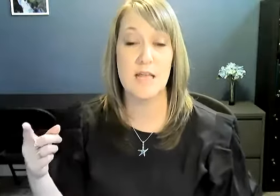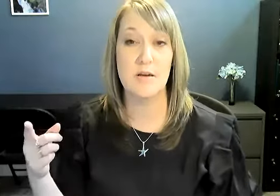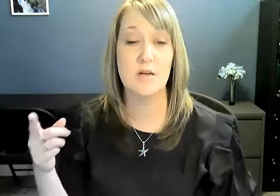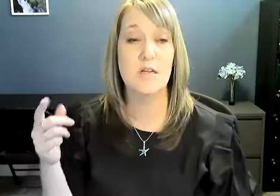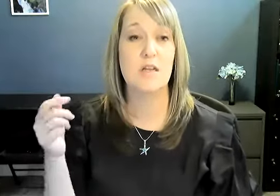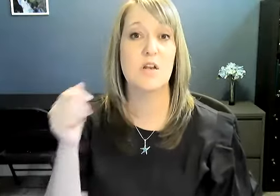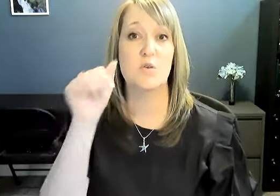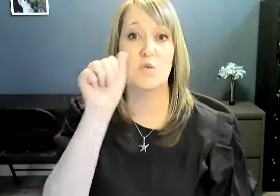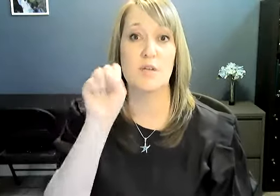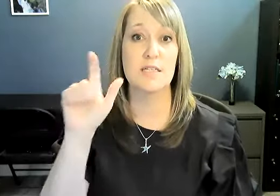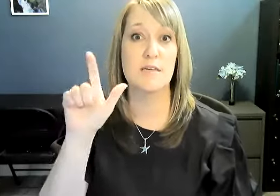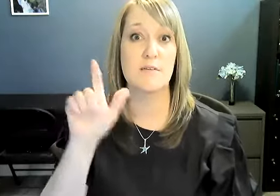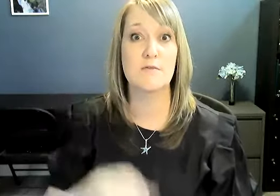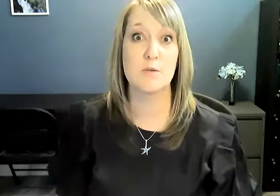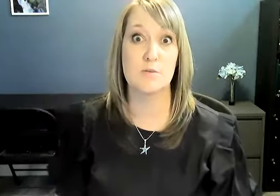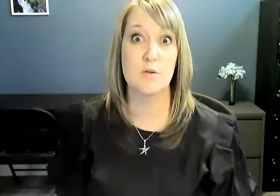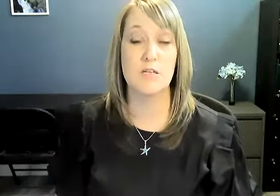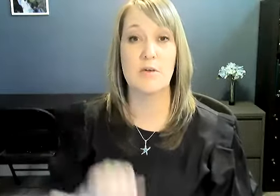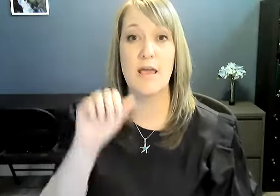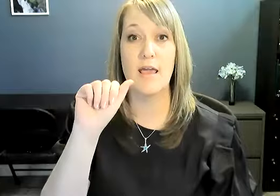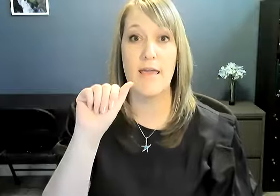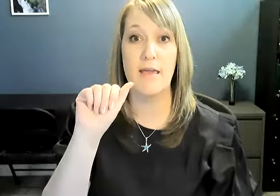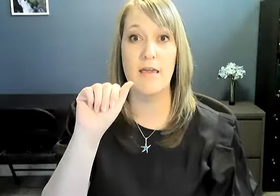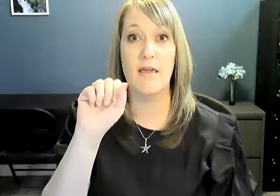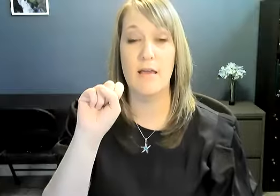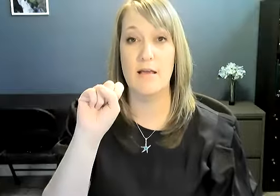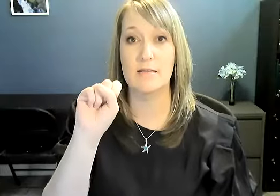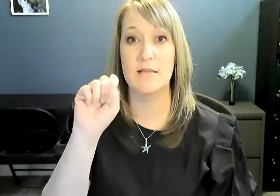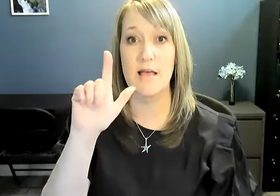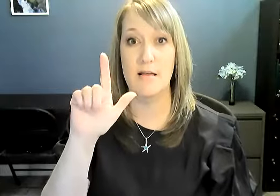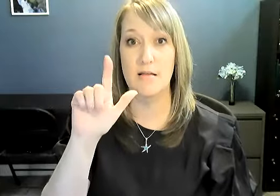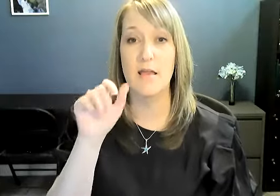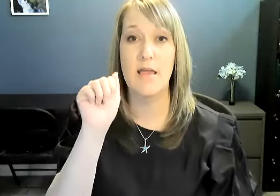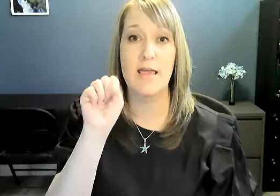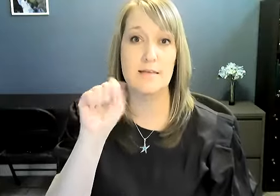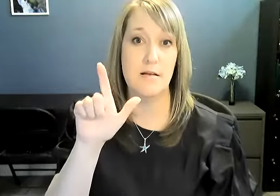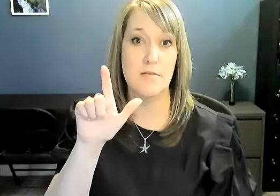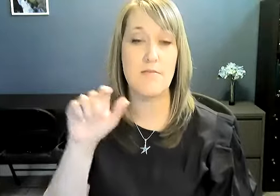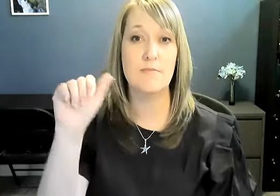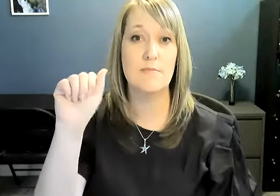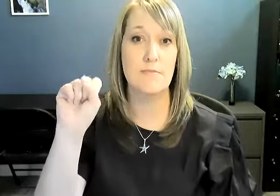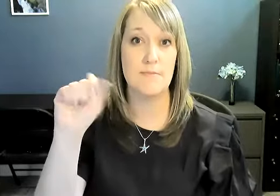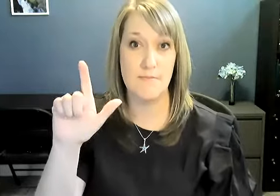together in a really fluid motion. Okay, ASL. ASL.